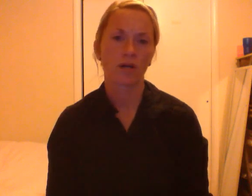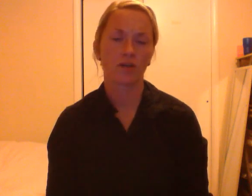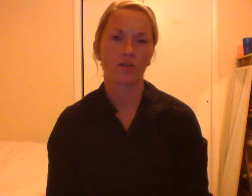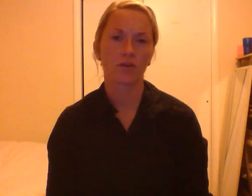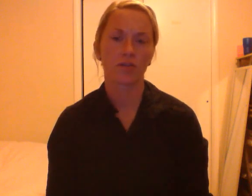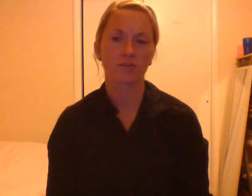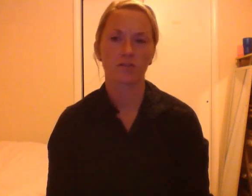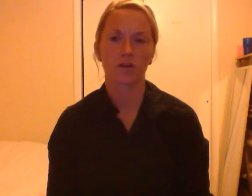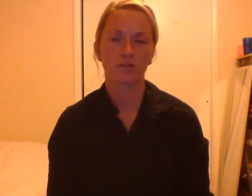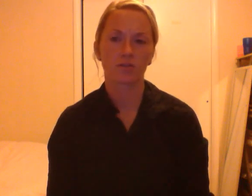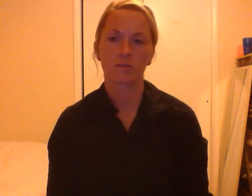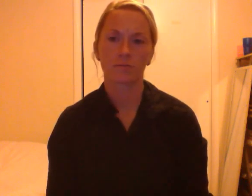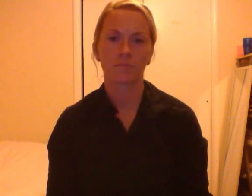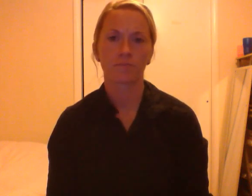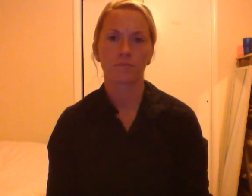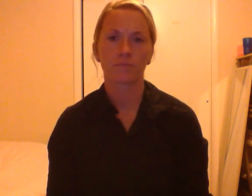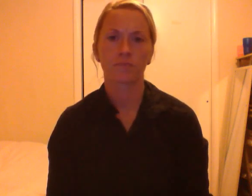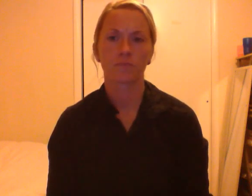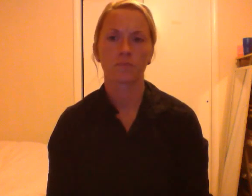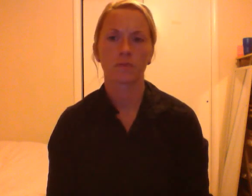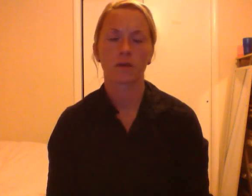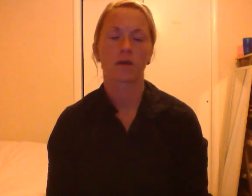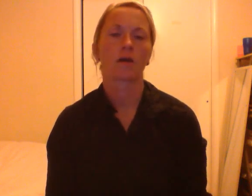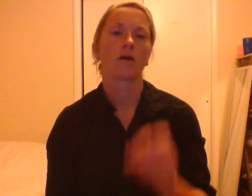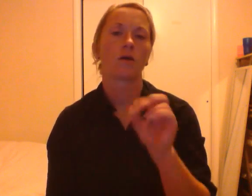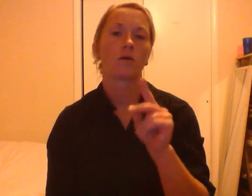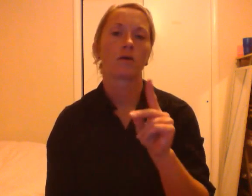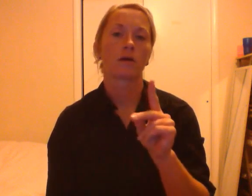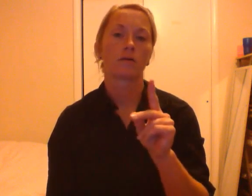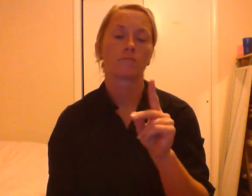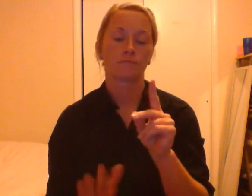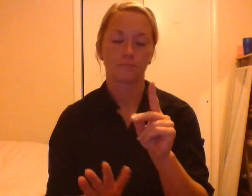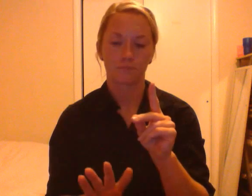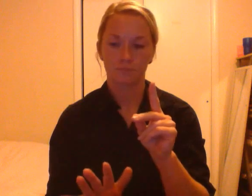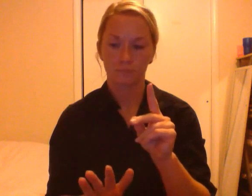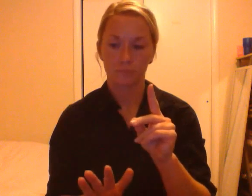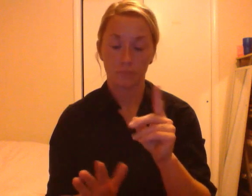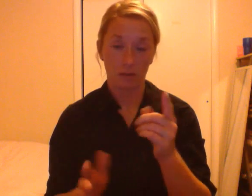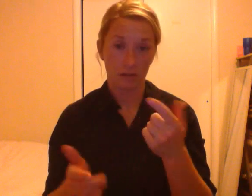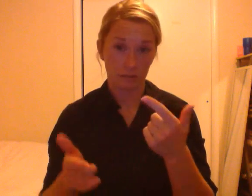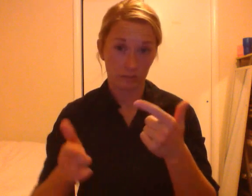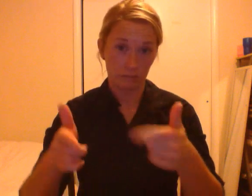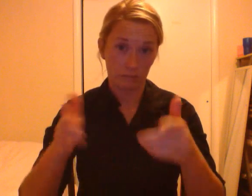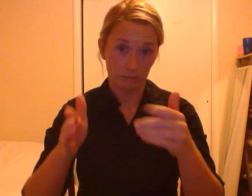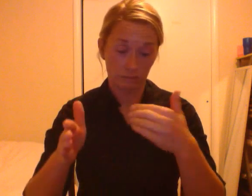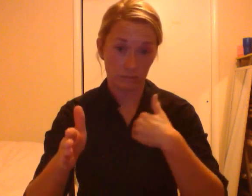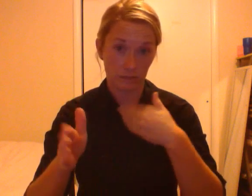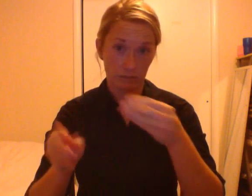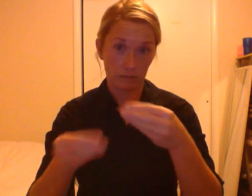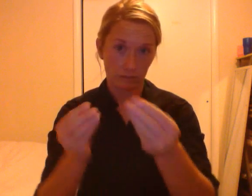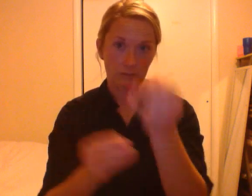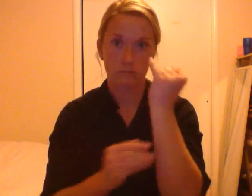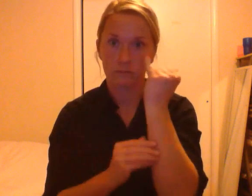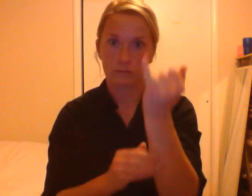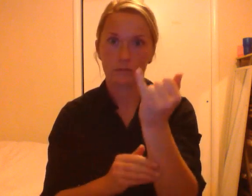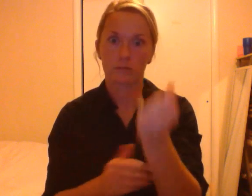$20,000 to $30,000. Okay, now let me go in and give you a brief idea of what the costs are involved in purchasing a home in Montgomery